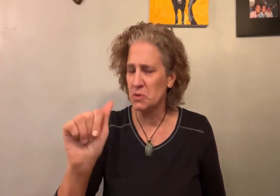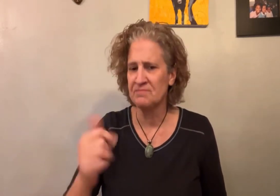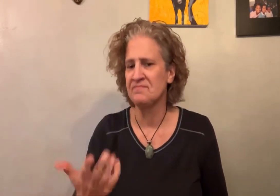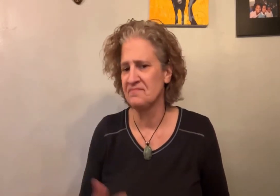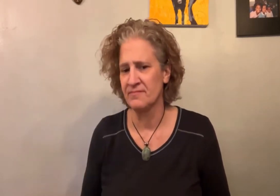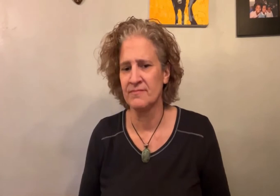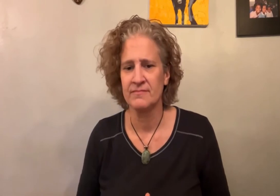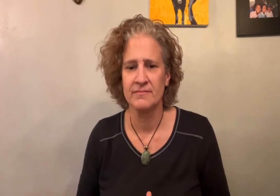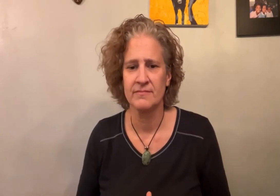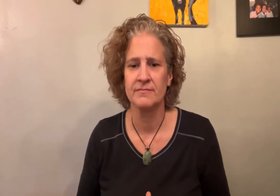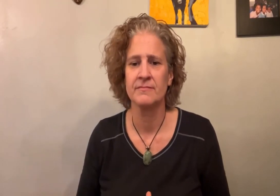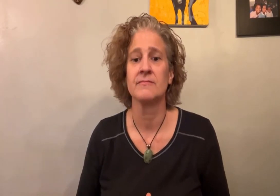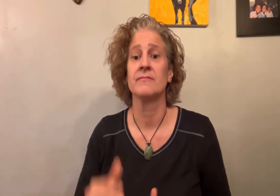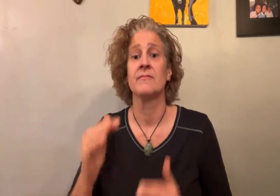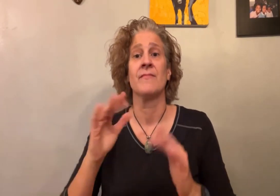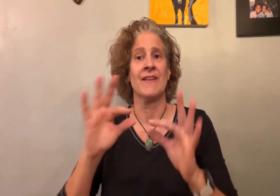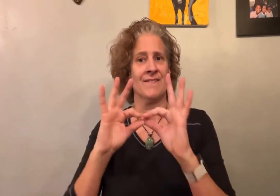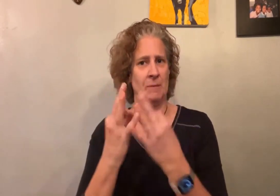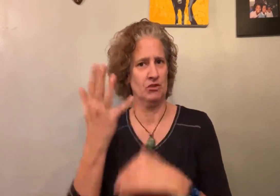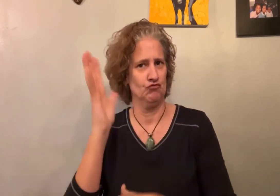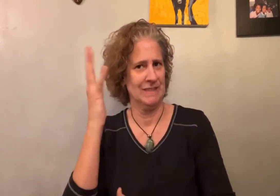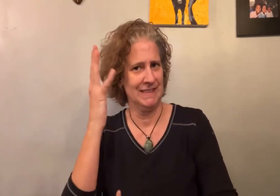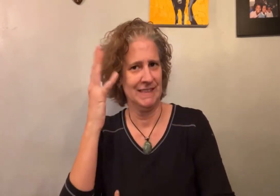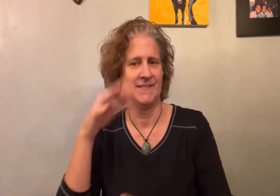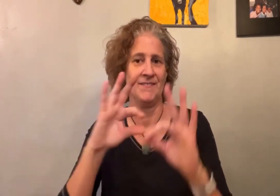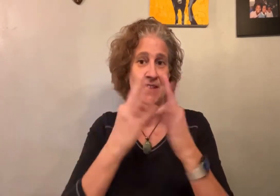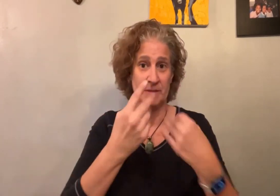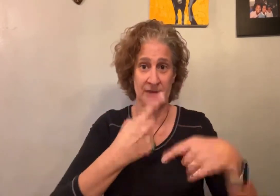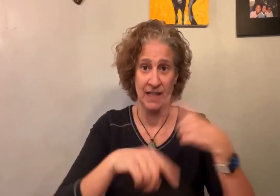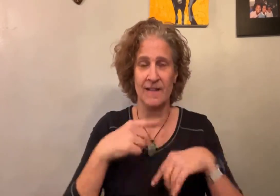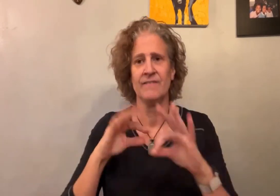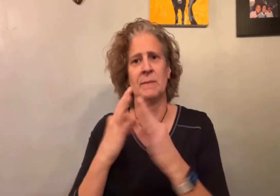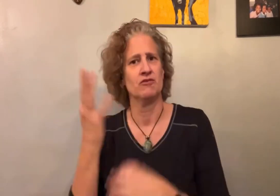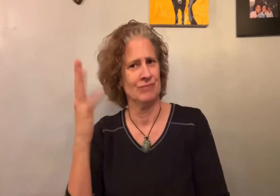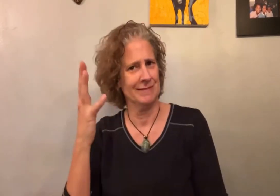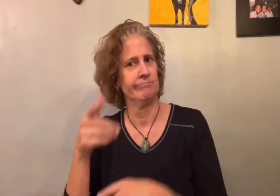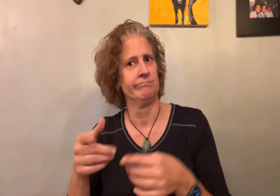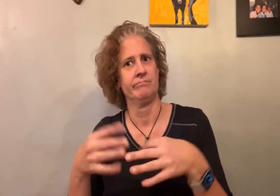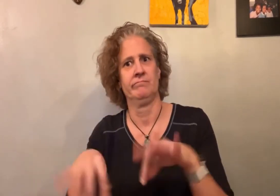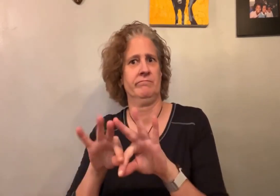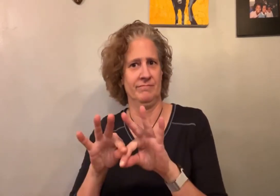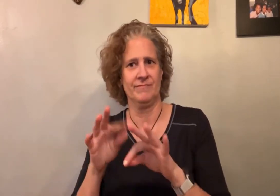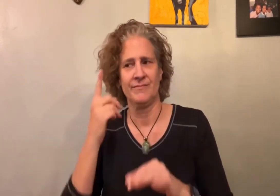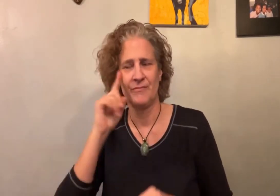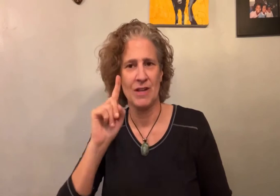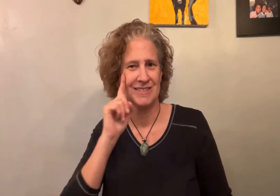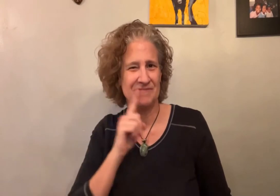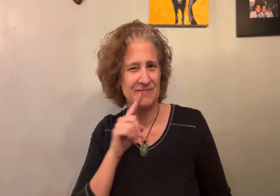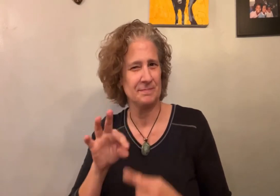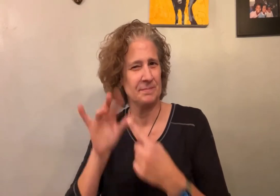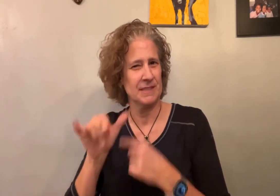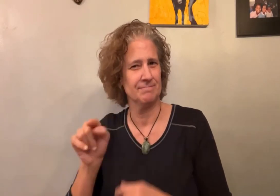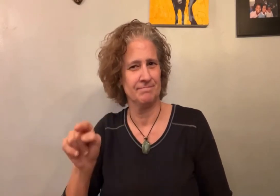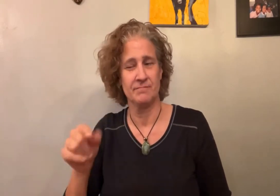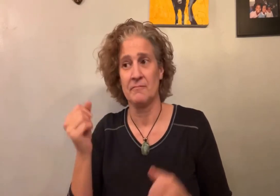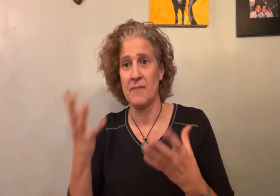some of the larger metropolitan cities sometimes have a sign. So we'll talk about that. We'll talk about the family tree,